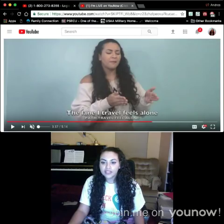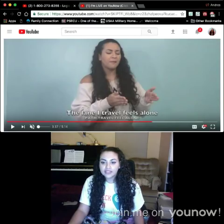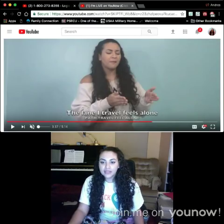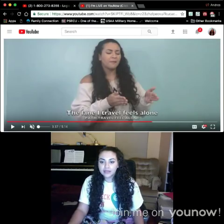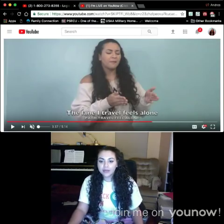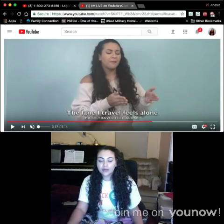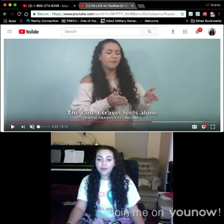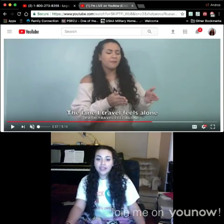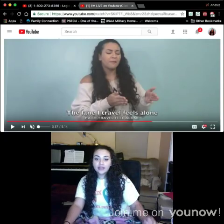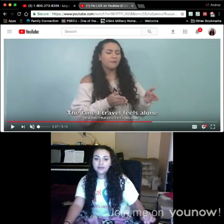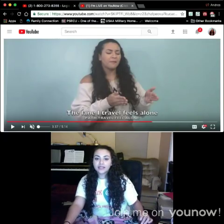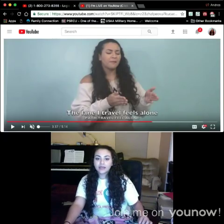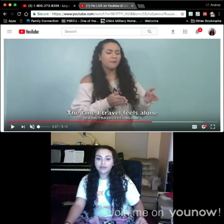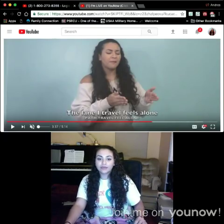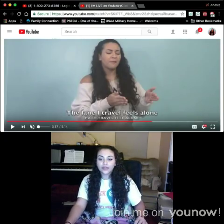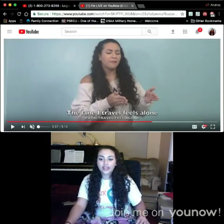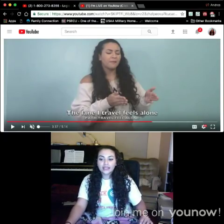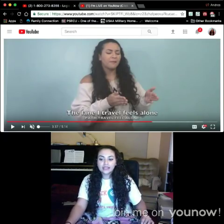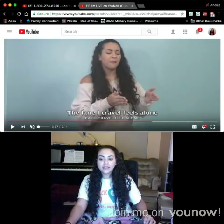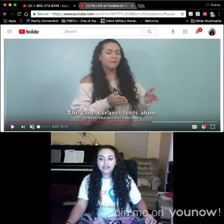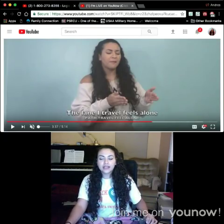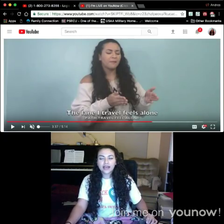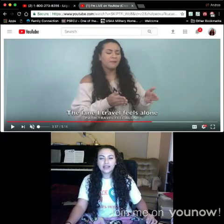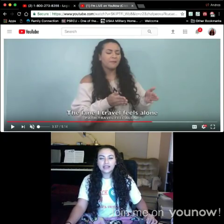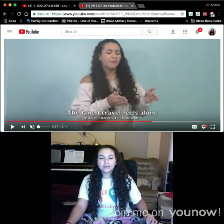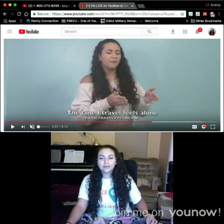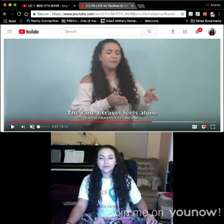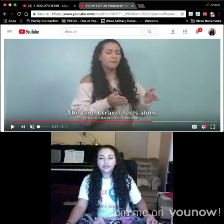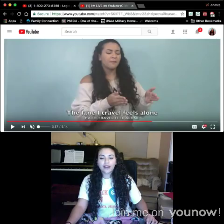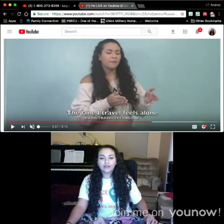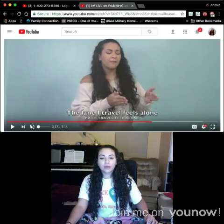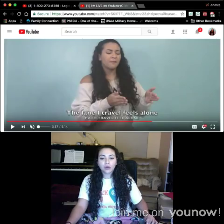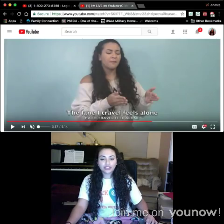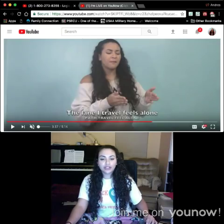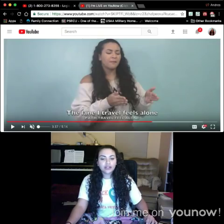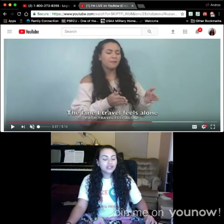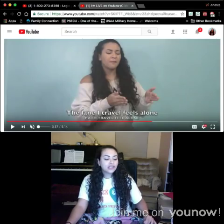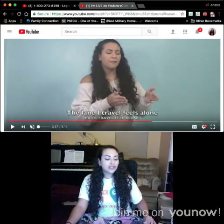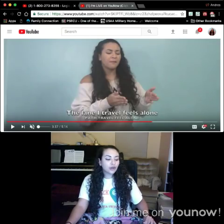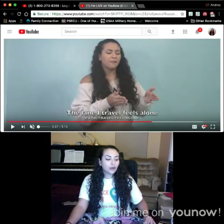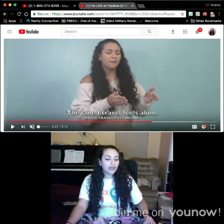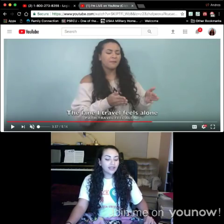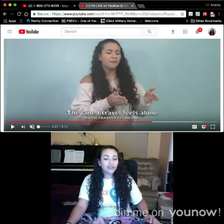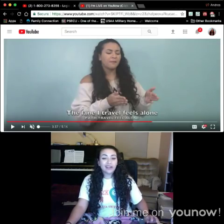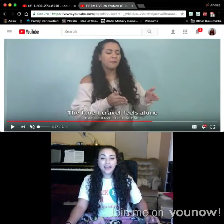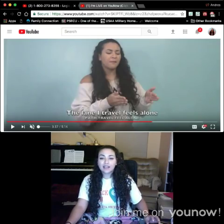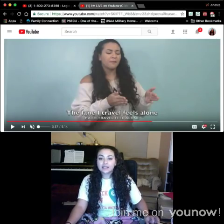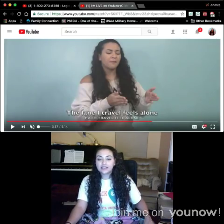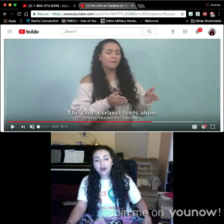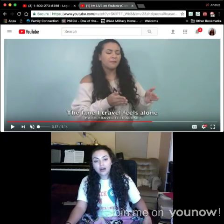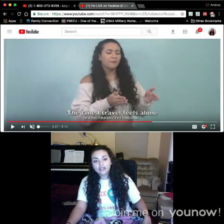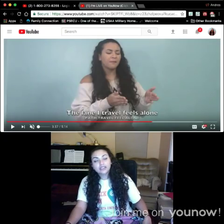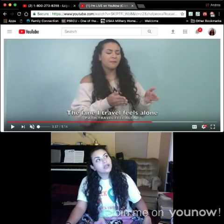What is an idiom? I don't remember. An idiom is like a phrase that's derived from culture. So, like, it's raining cats